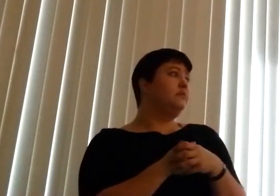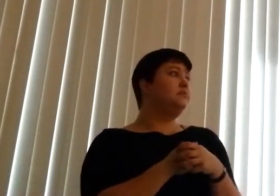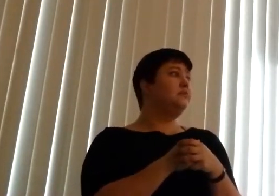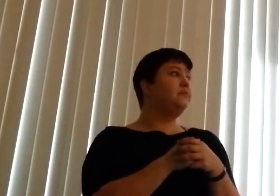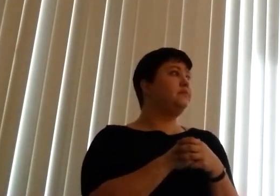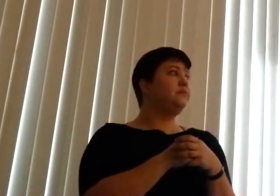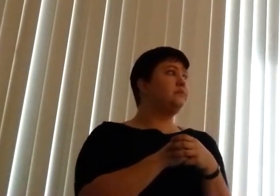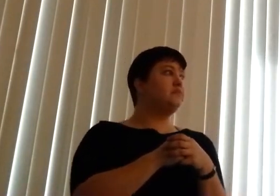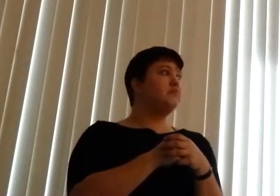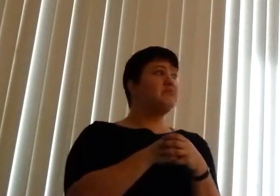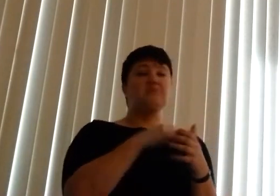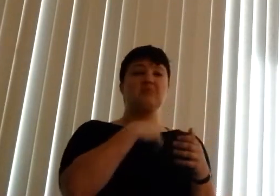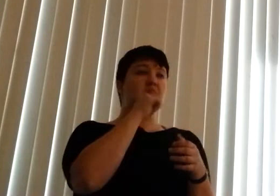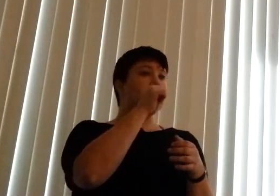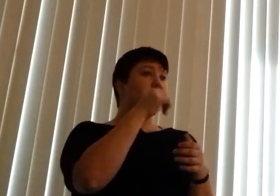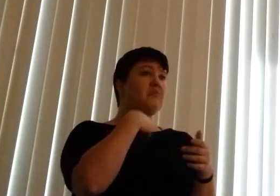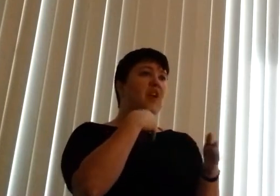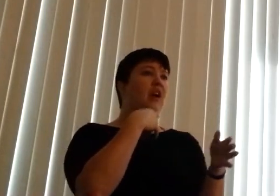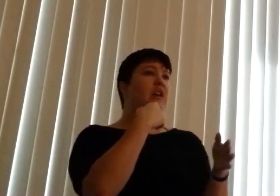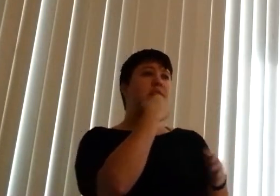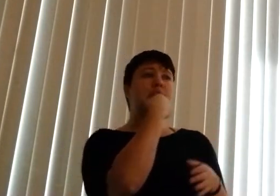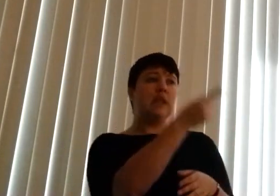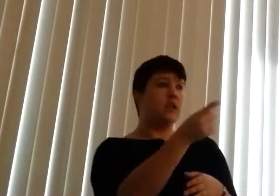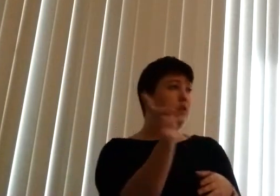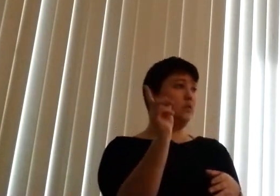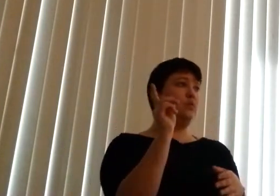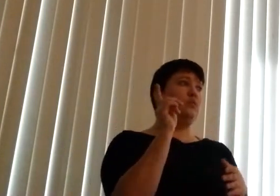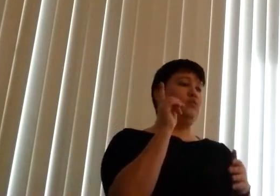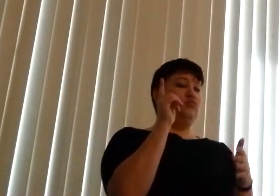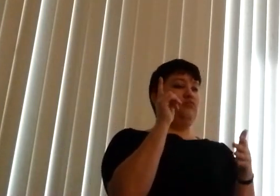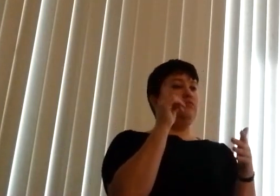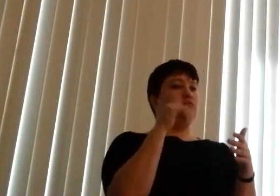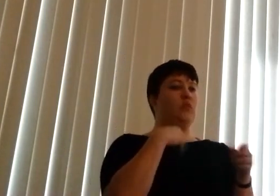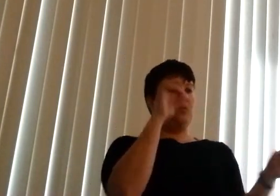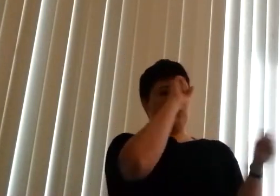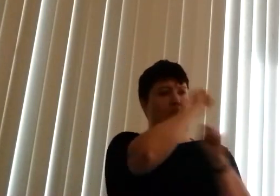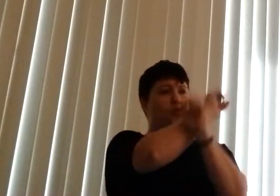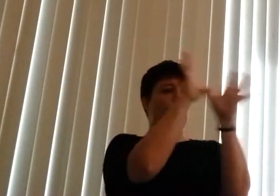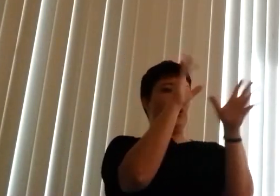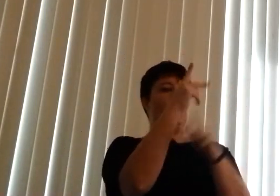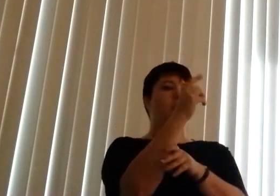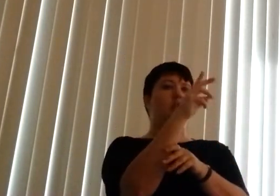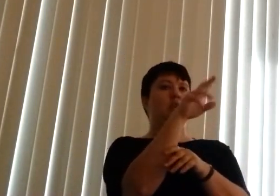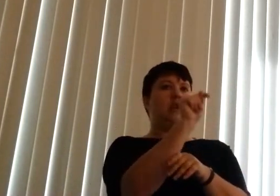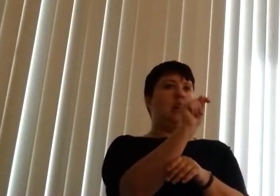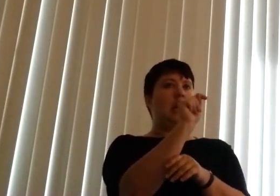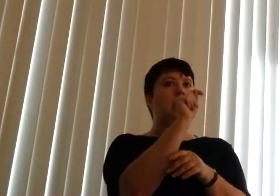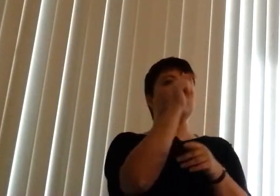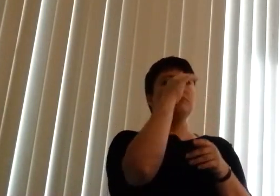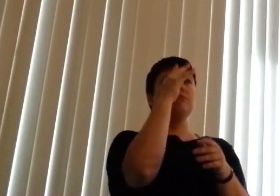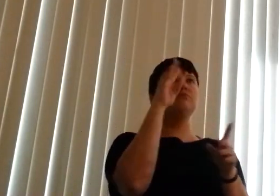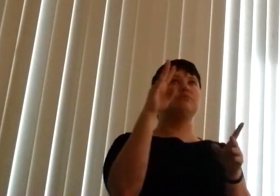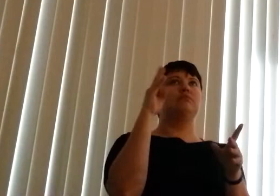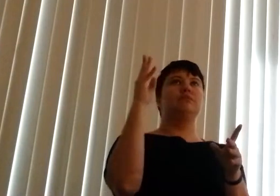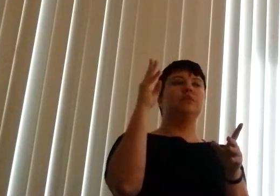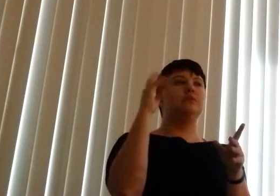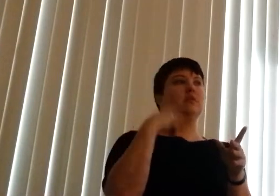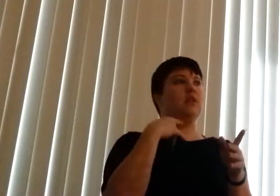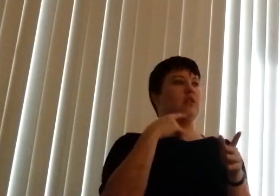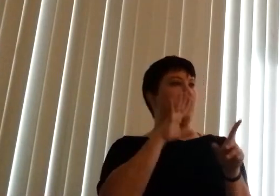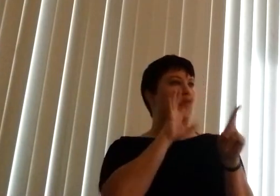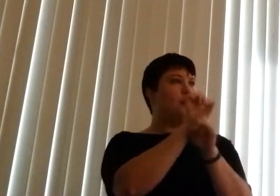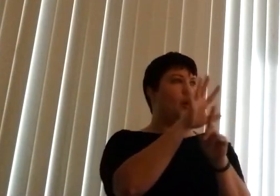claiming that the Kantian, or broadly Kantian, or if you will, Kant-inspired approach that I